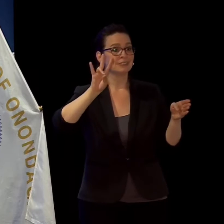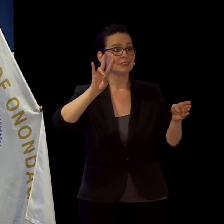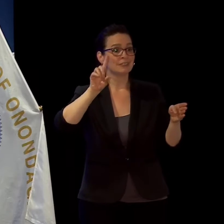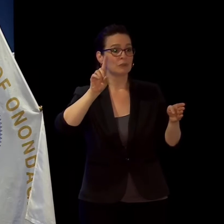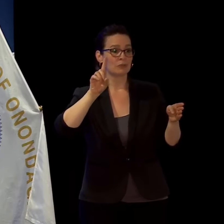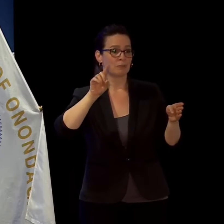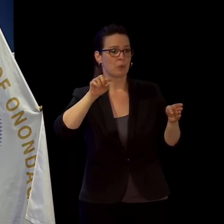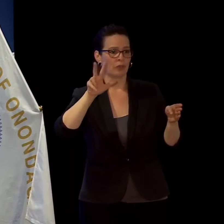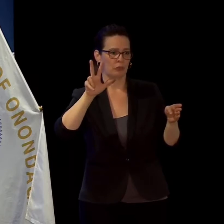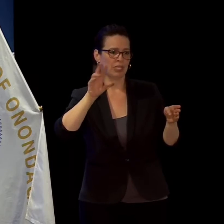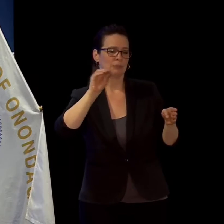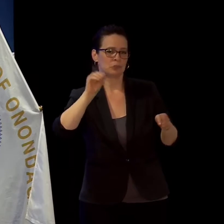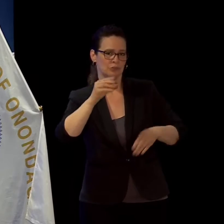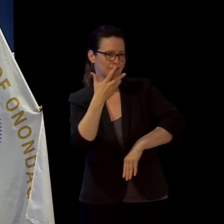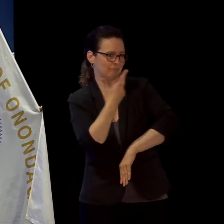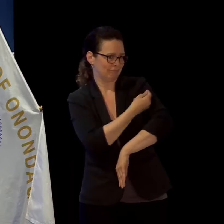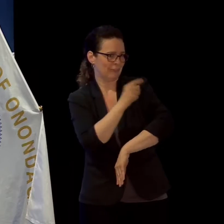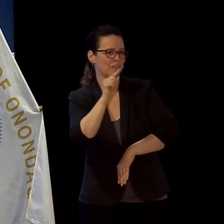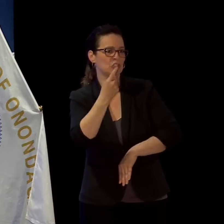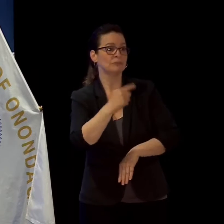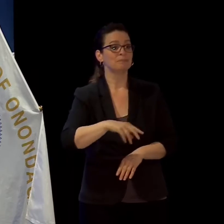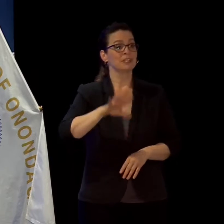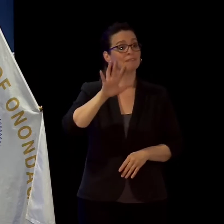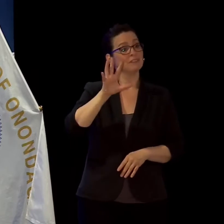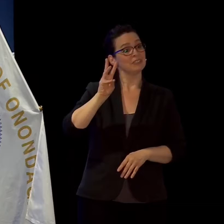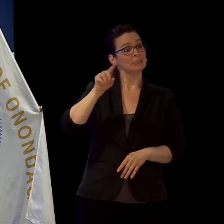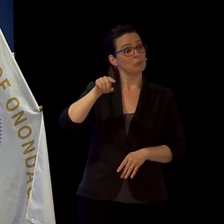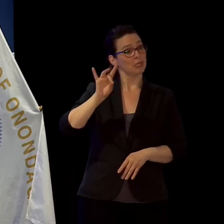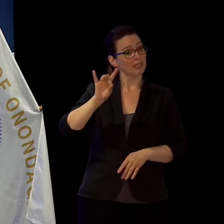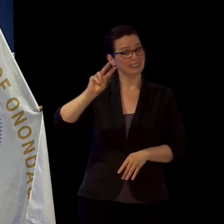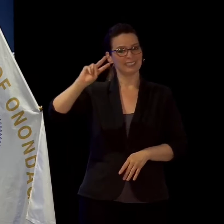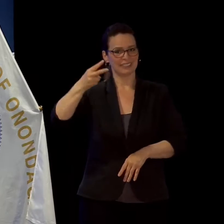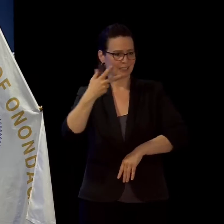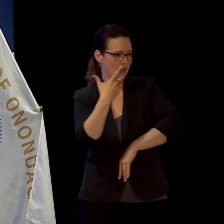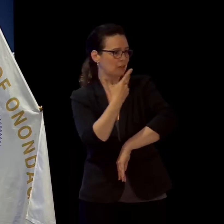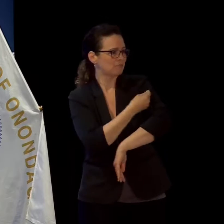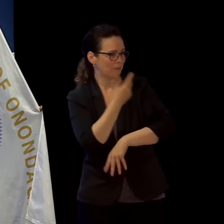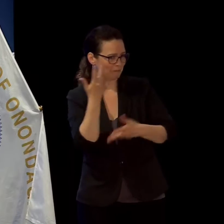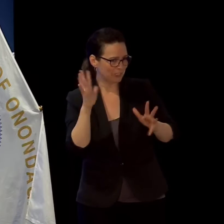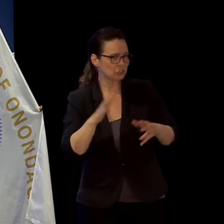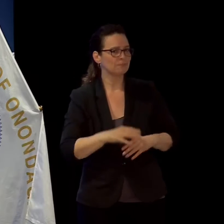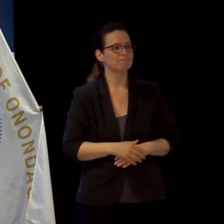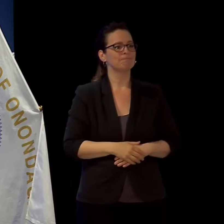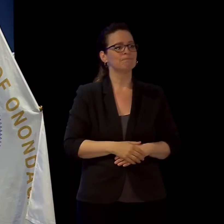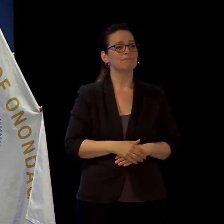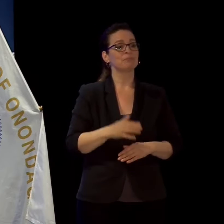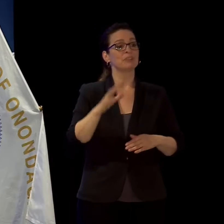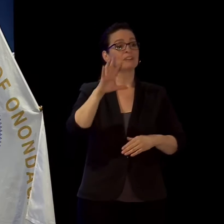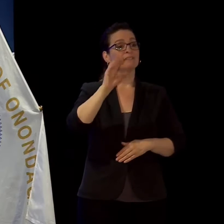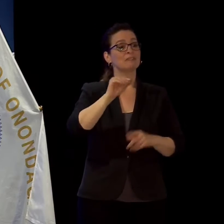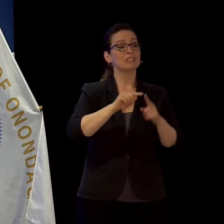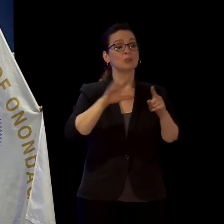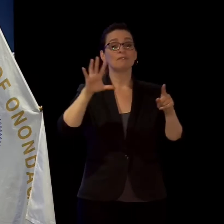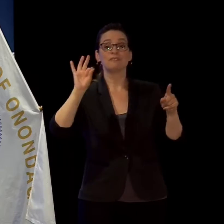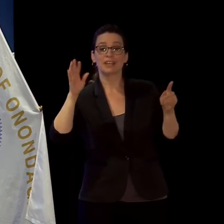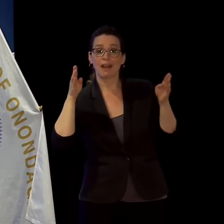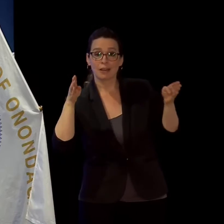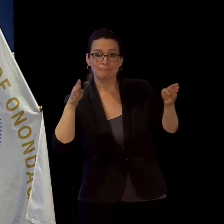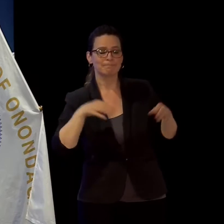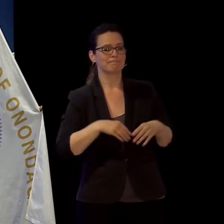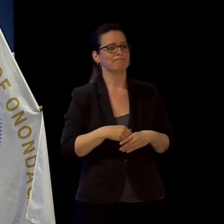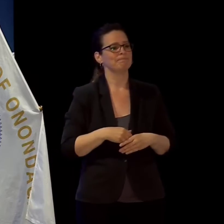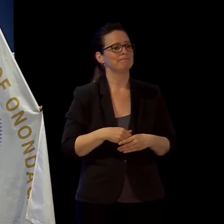73.3 dose one, 56.8 completed series. 50 to 59, let's get